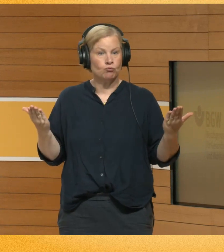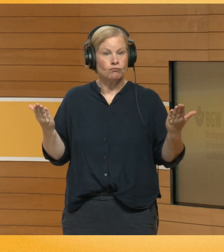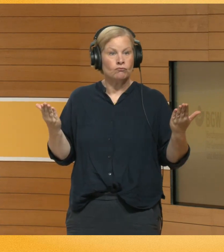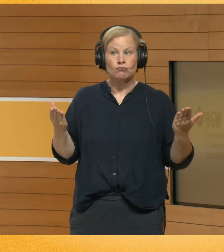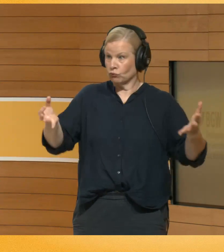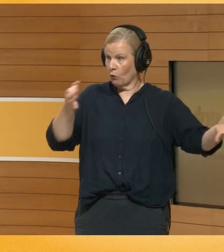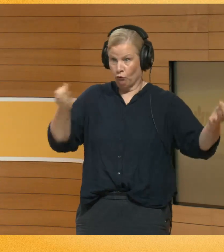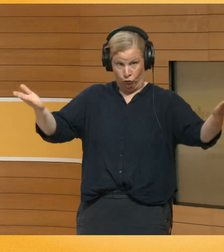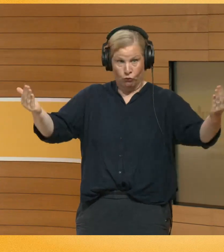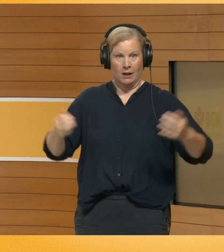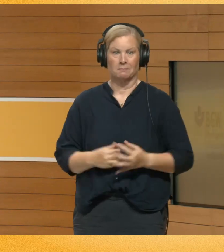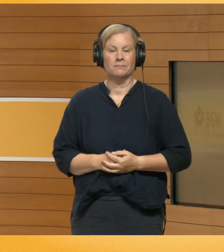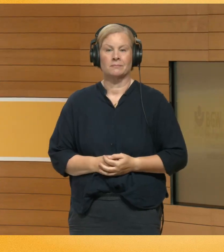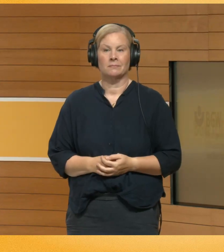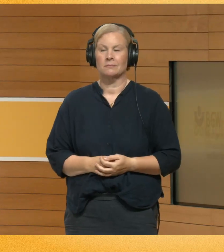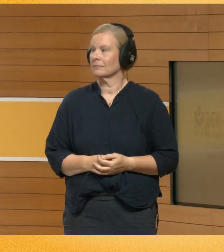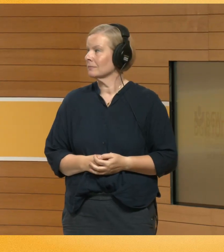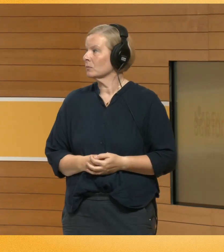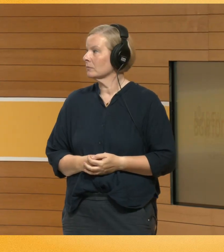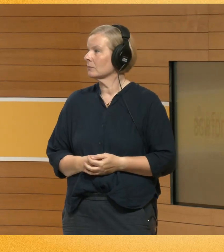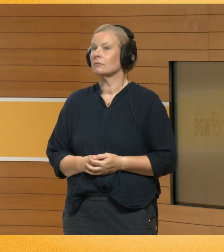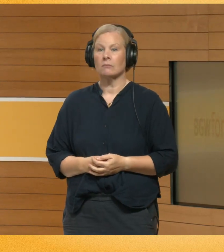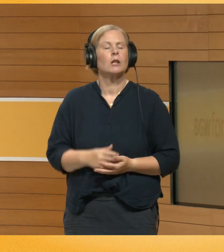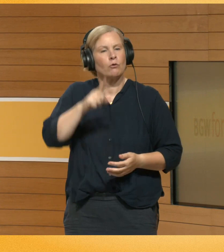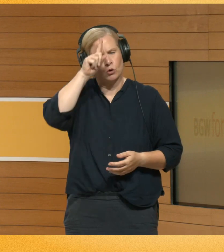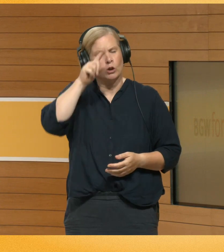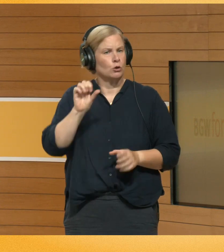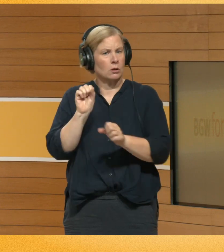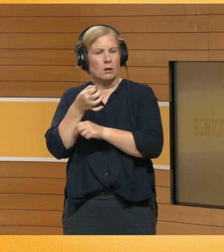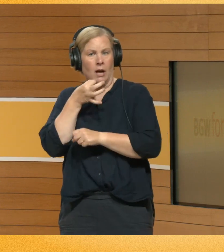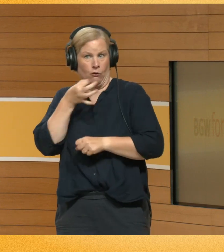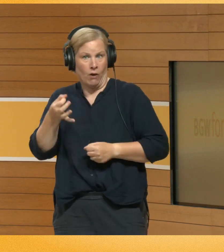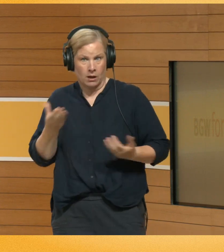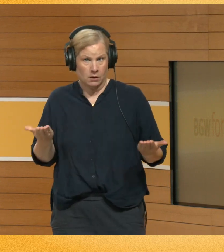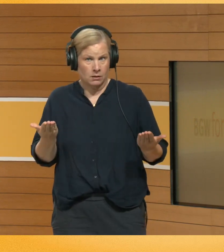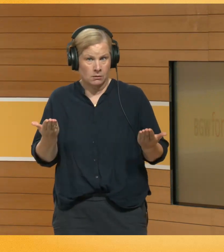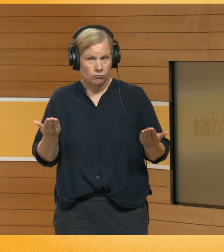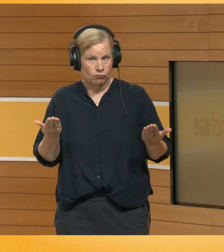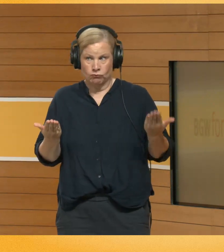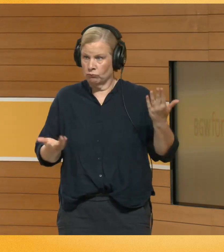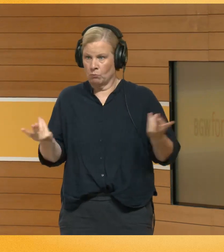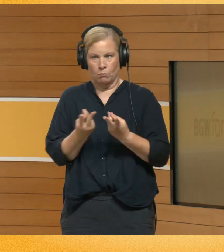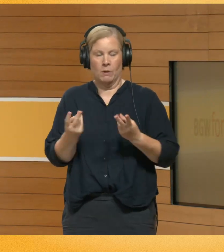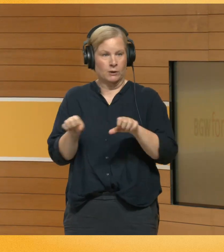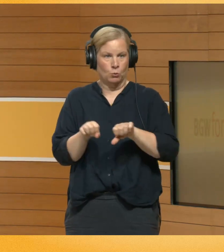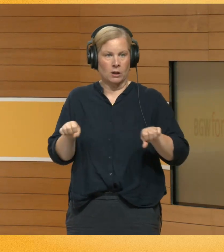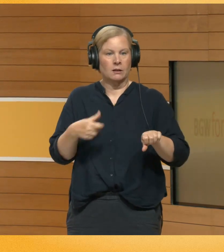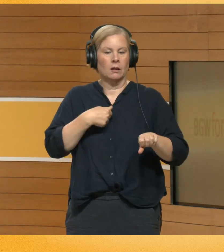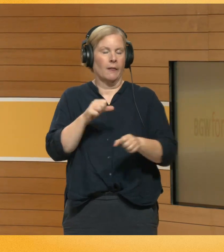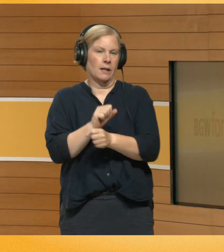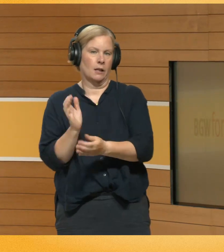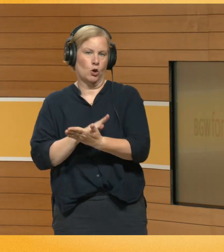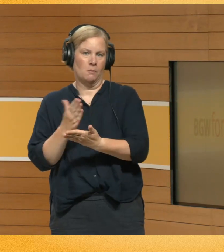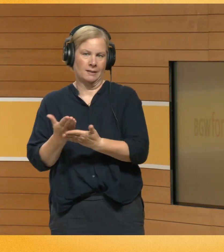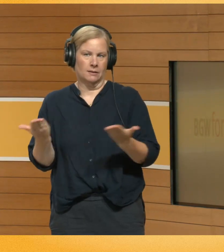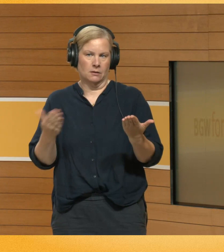those questions. You can also ask them in German if you feel more comfortable with that. I can translate them as well,